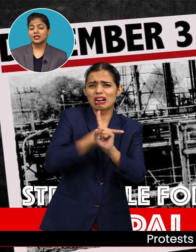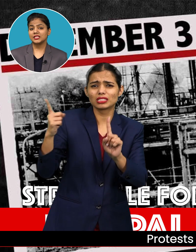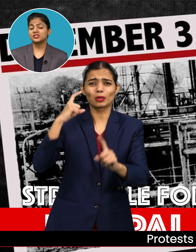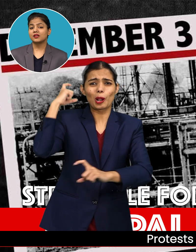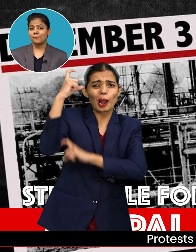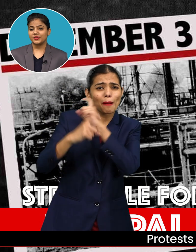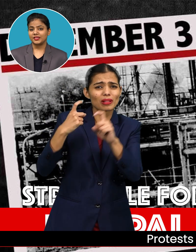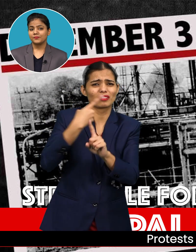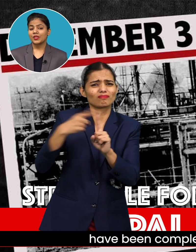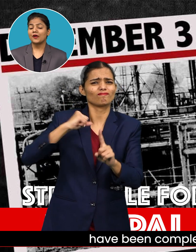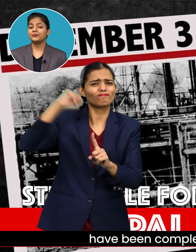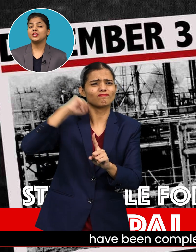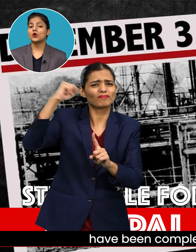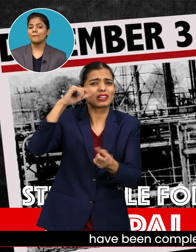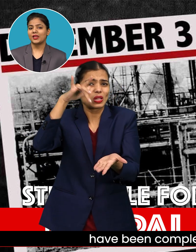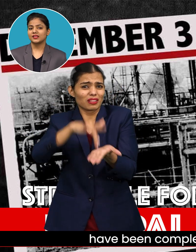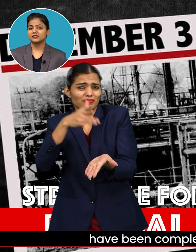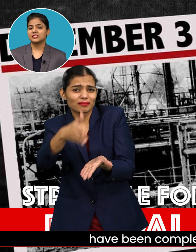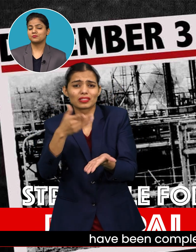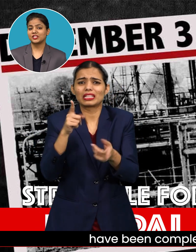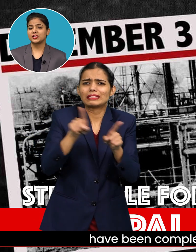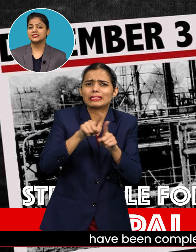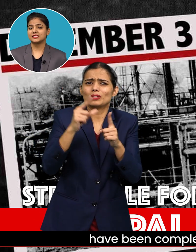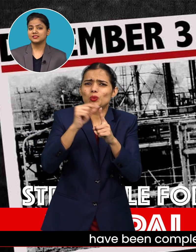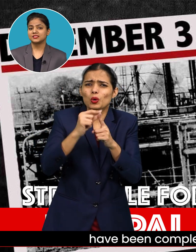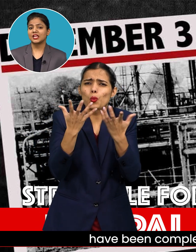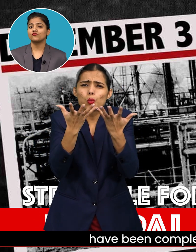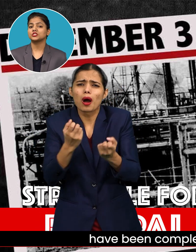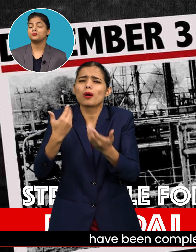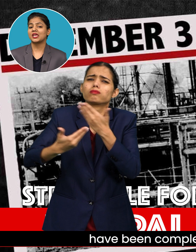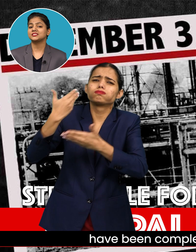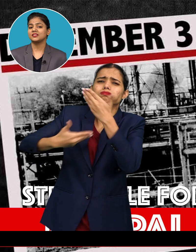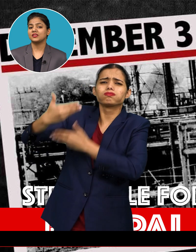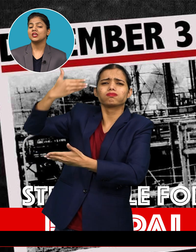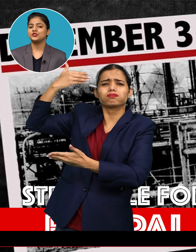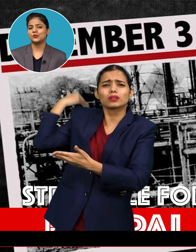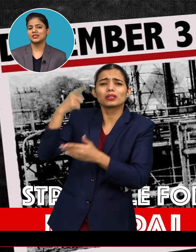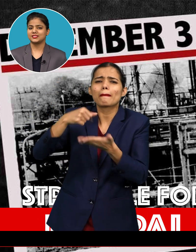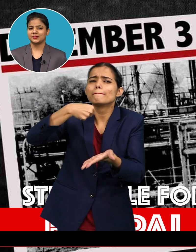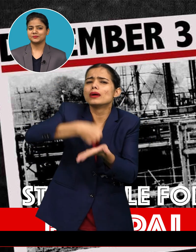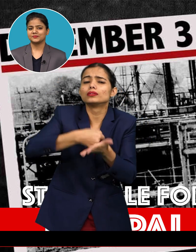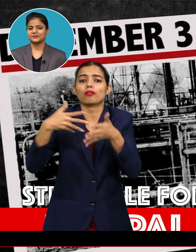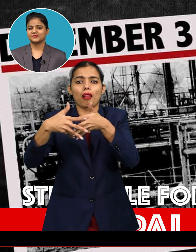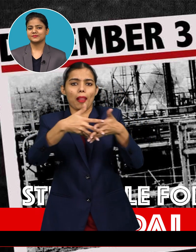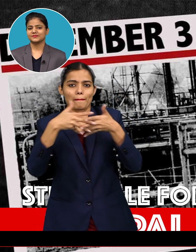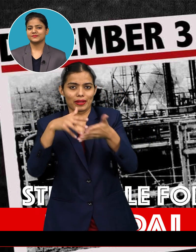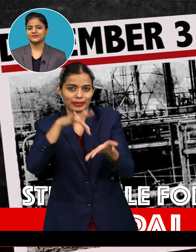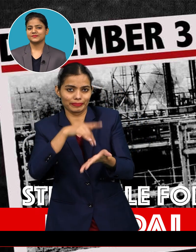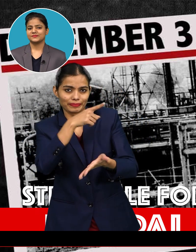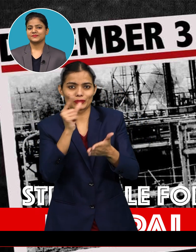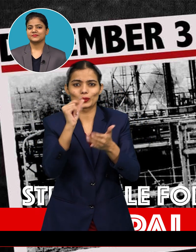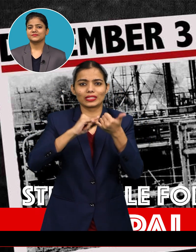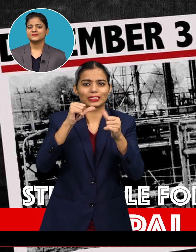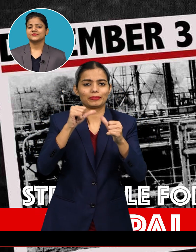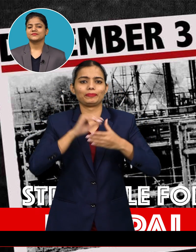Protests against the company have been complex, especially since it was based in the USA.